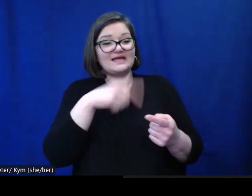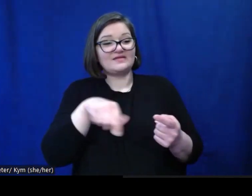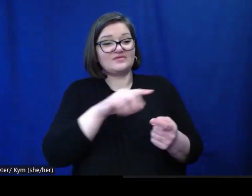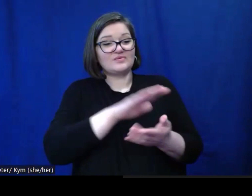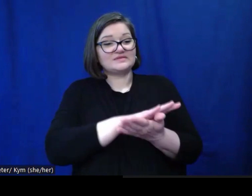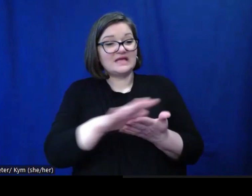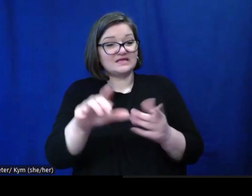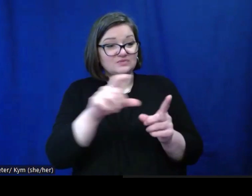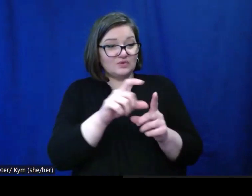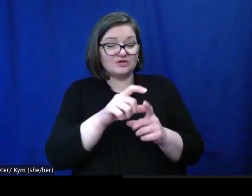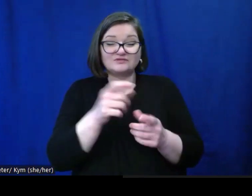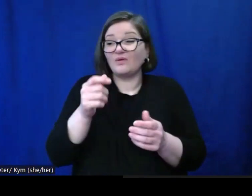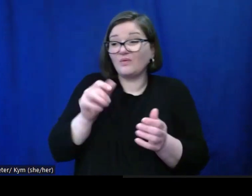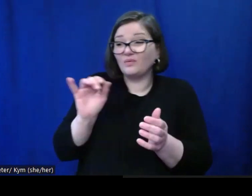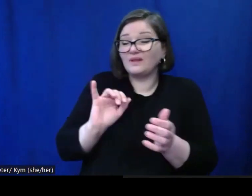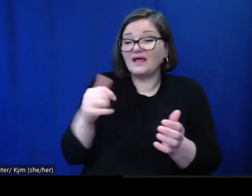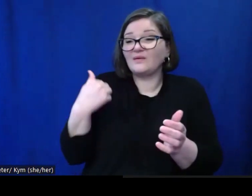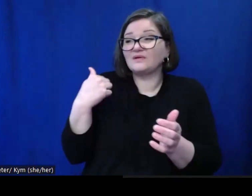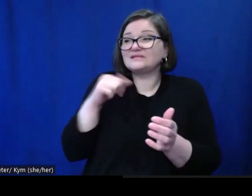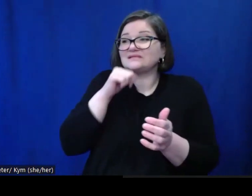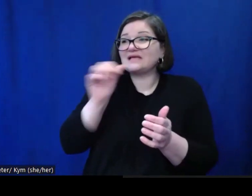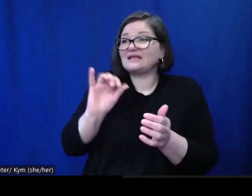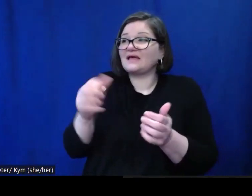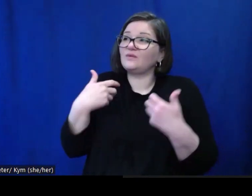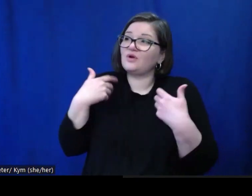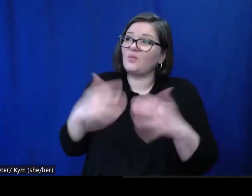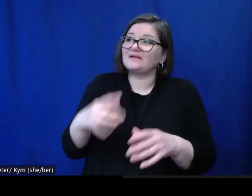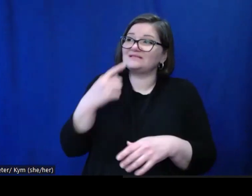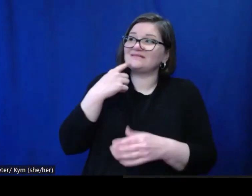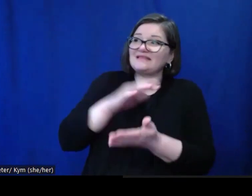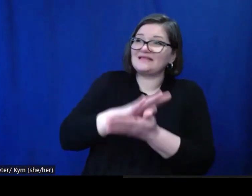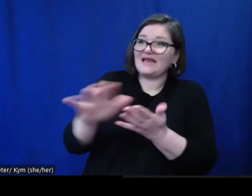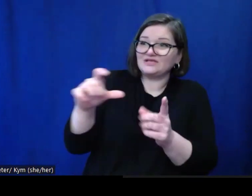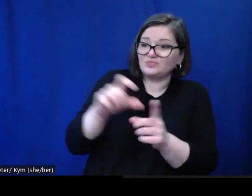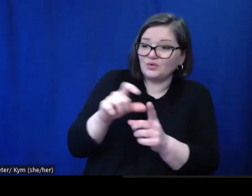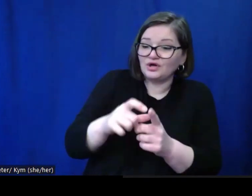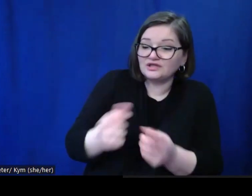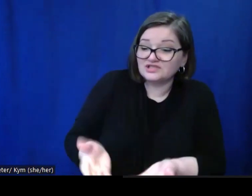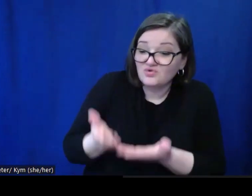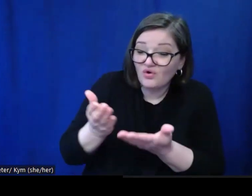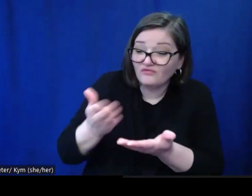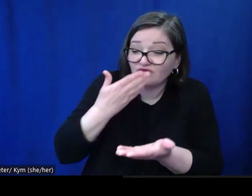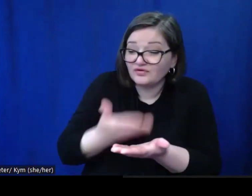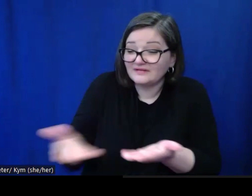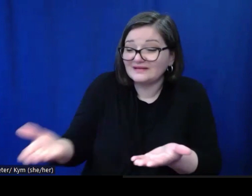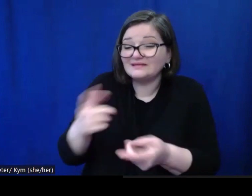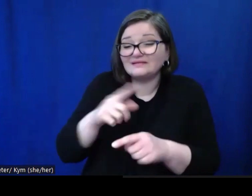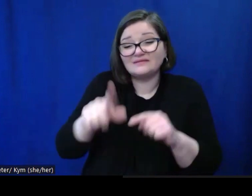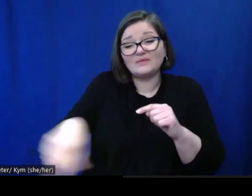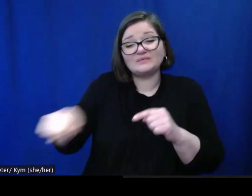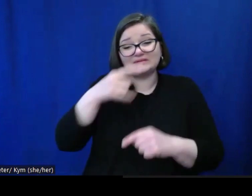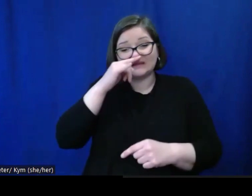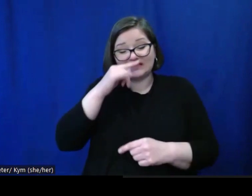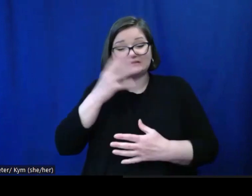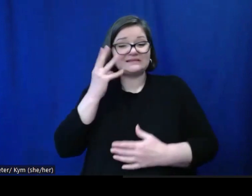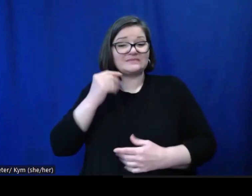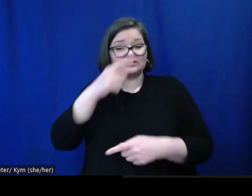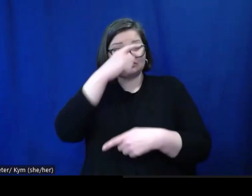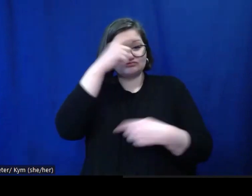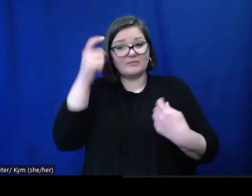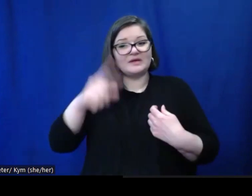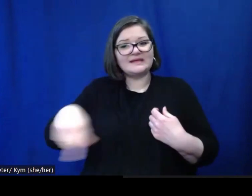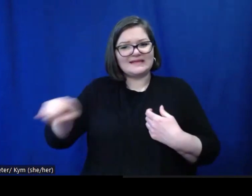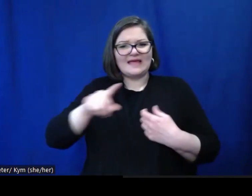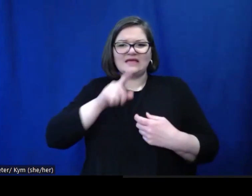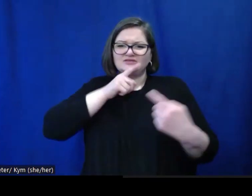kind words. It's not that we don't want to give them the good stuff. But a lot of times these kids who've experienced trauma have a really hard time taking